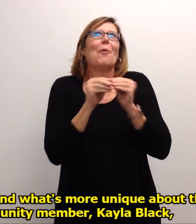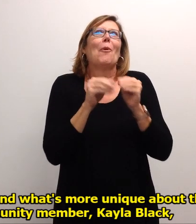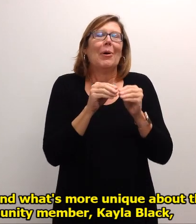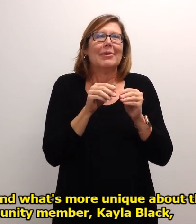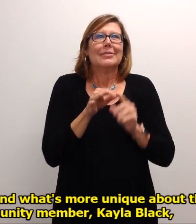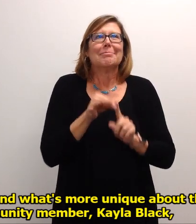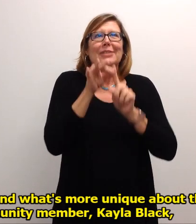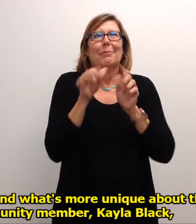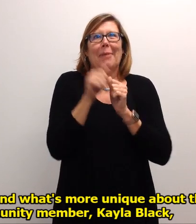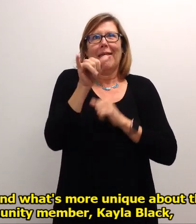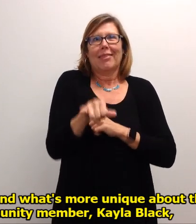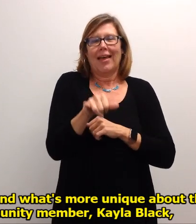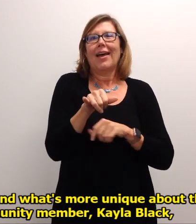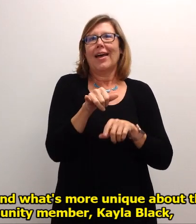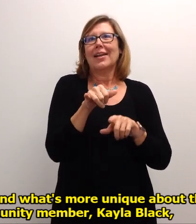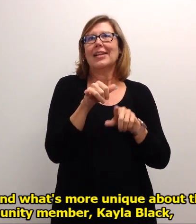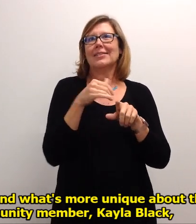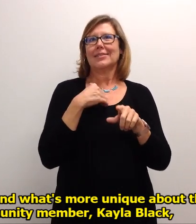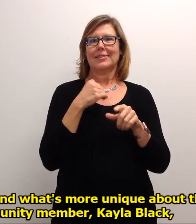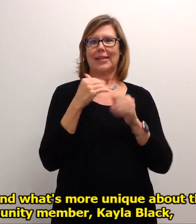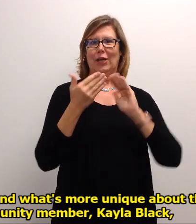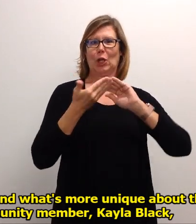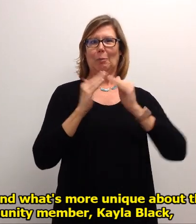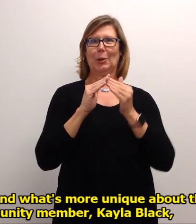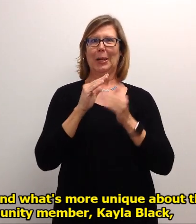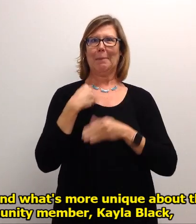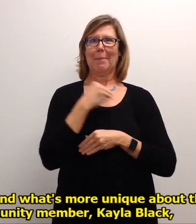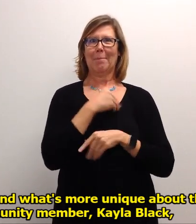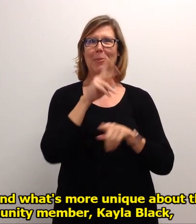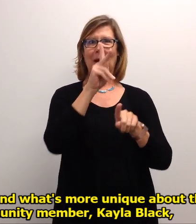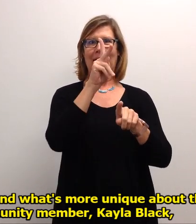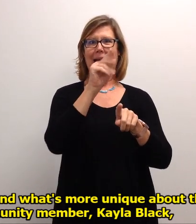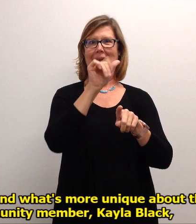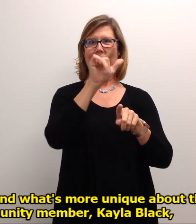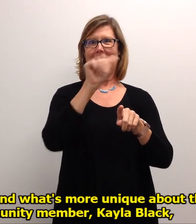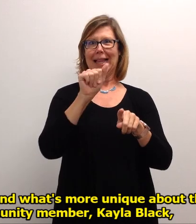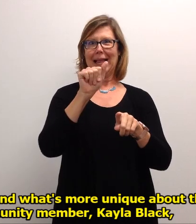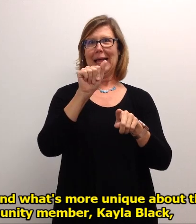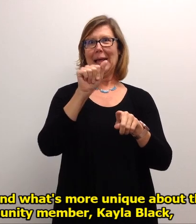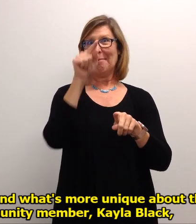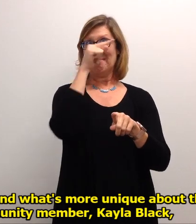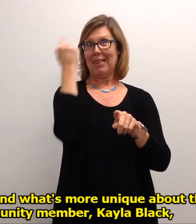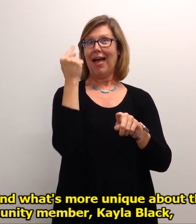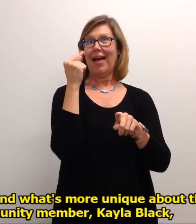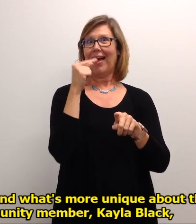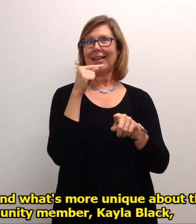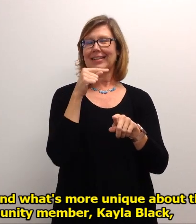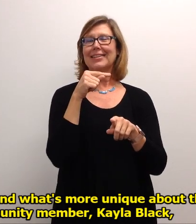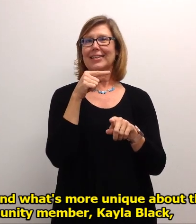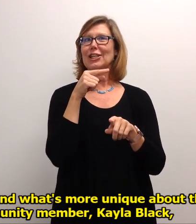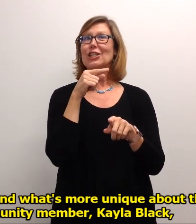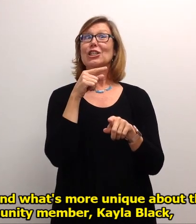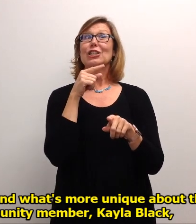And what's more unique about that is our community member, Kayla